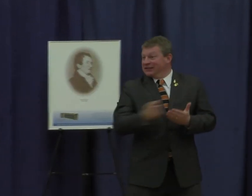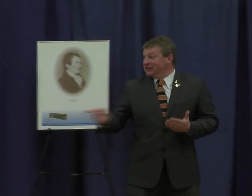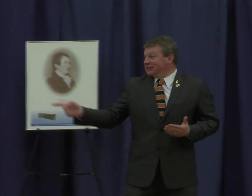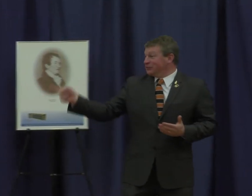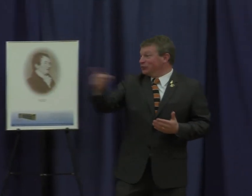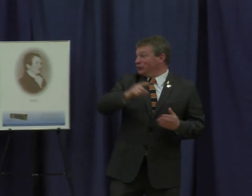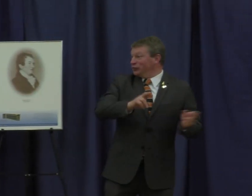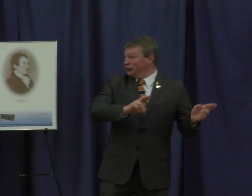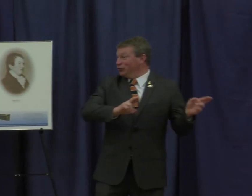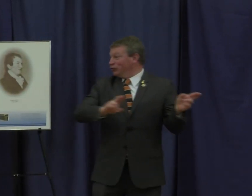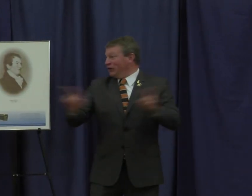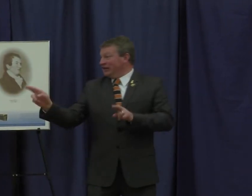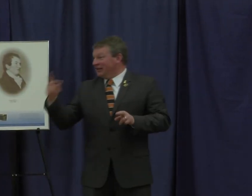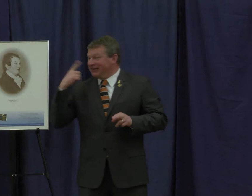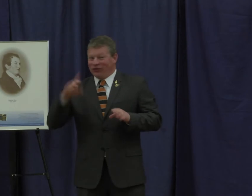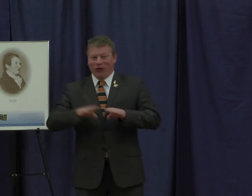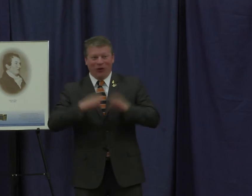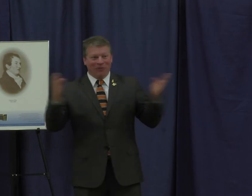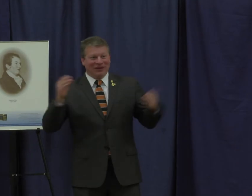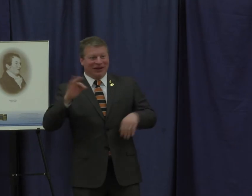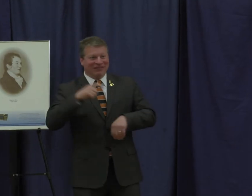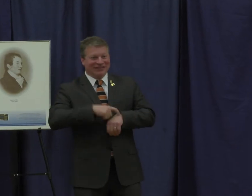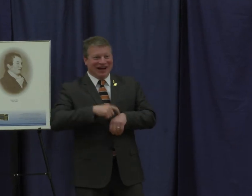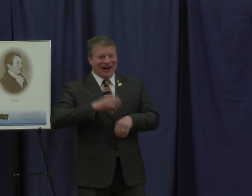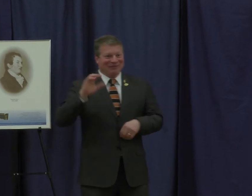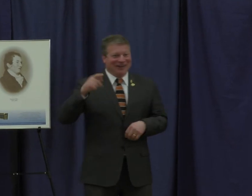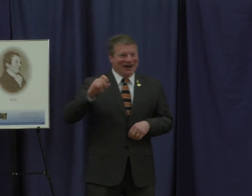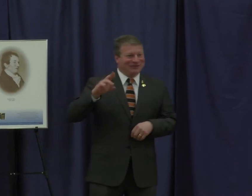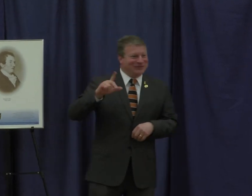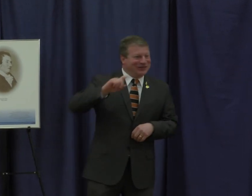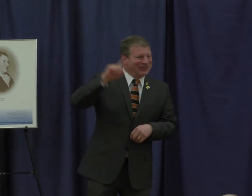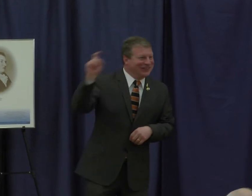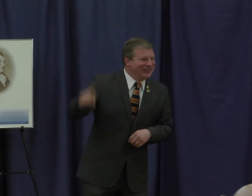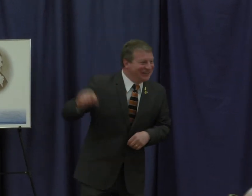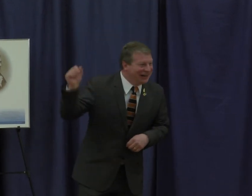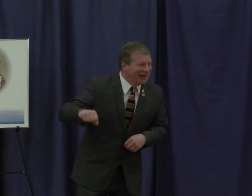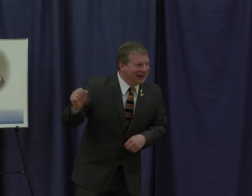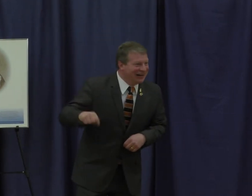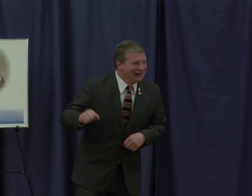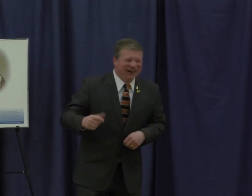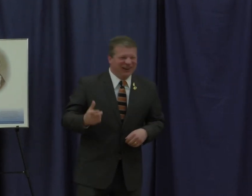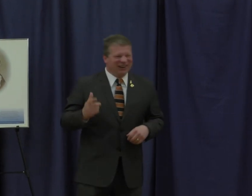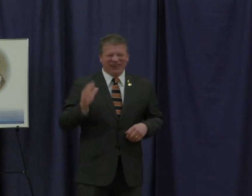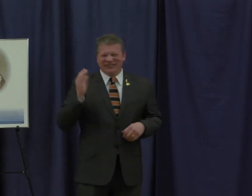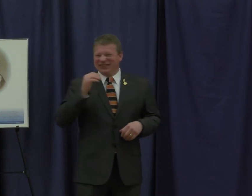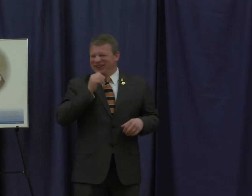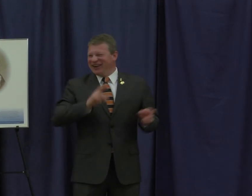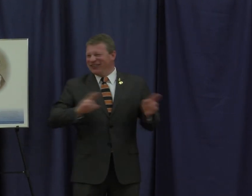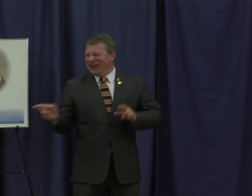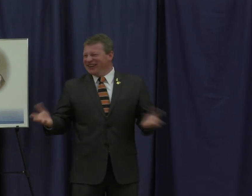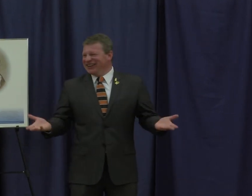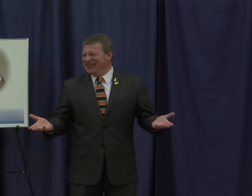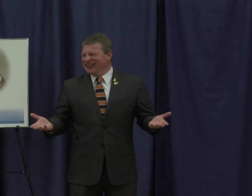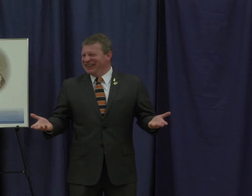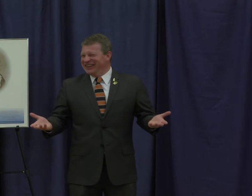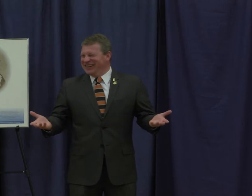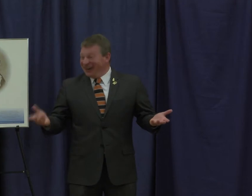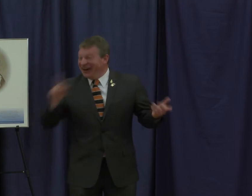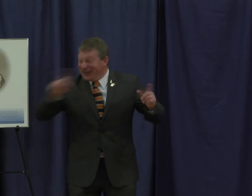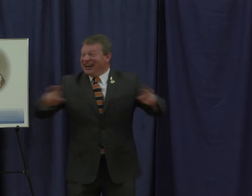The time has arrived. Are you ready for the opening of the time capsule? Oh, come on, it doesn't look like you're ready.